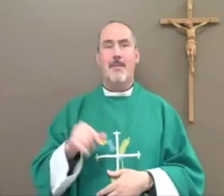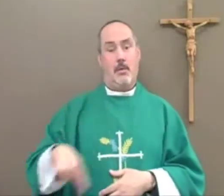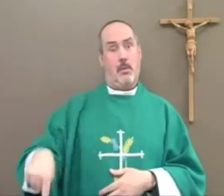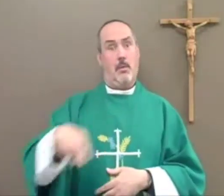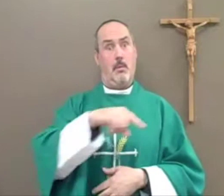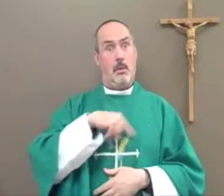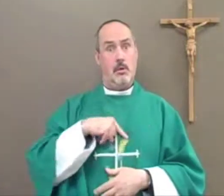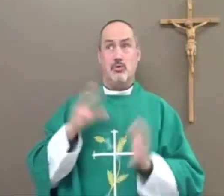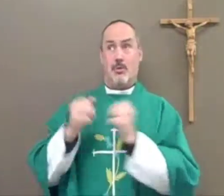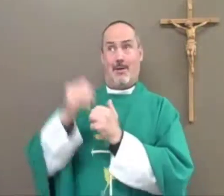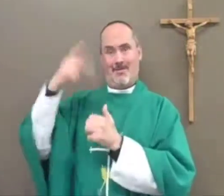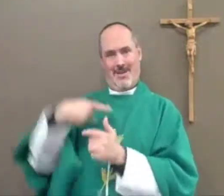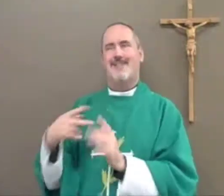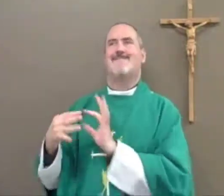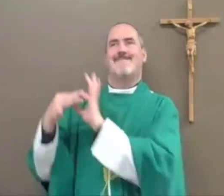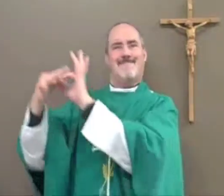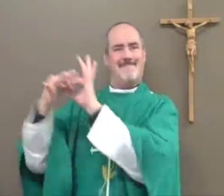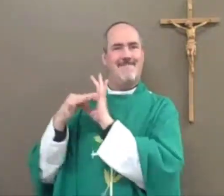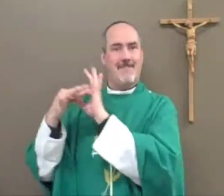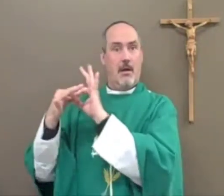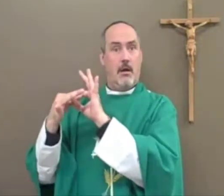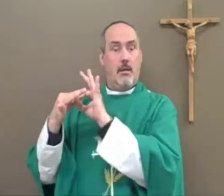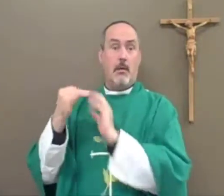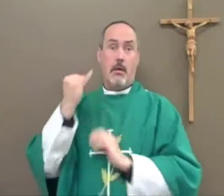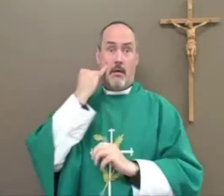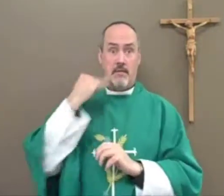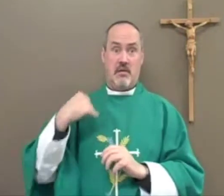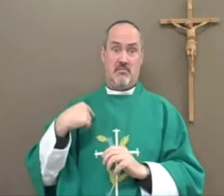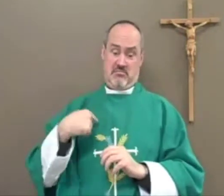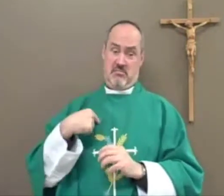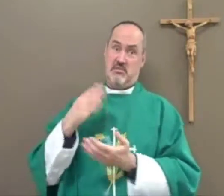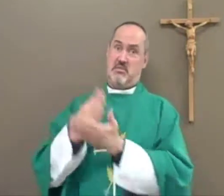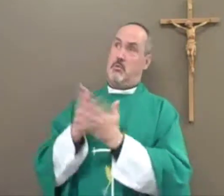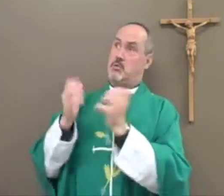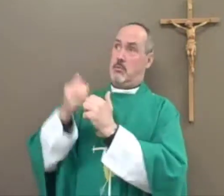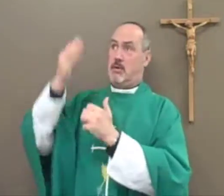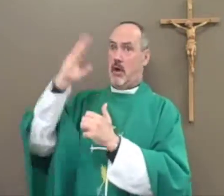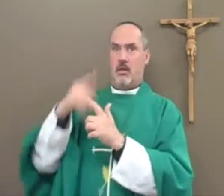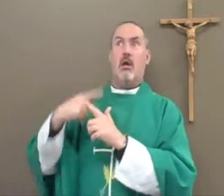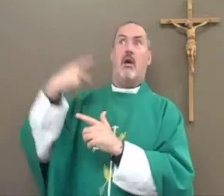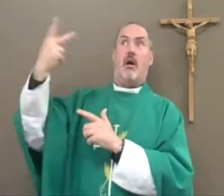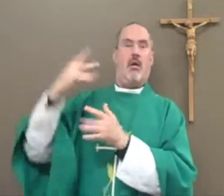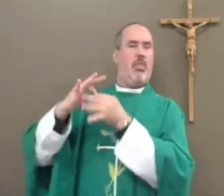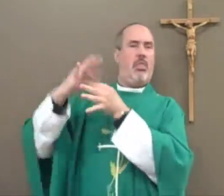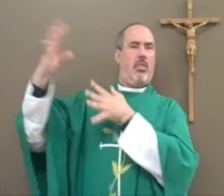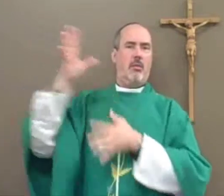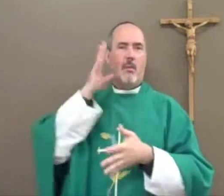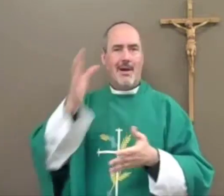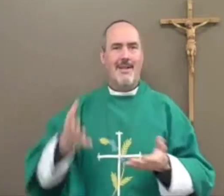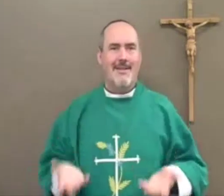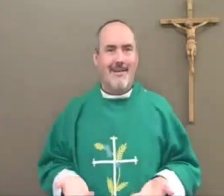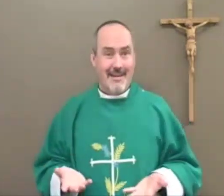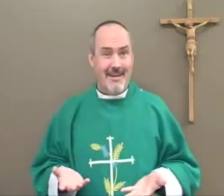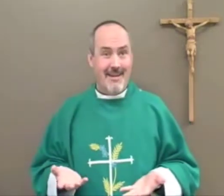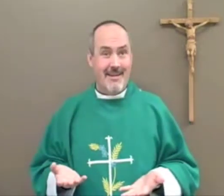apart. It's just like that with God and us. If we stop talking to God, then we tend to drift away from